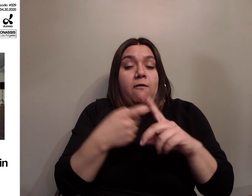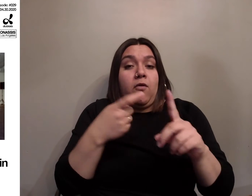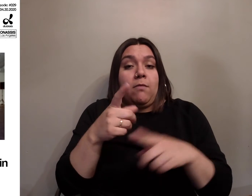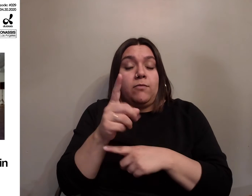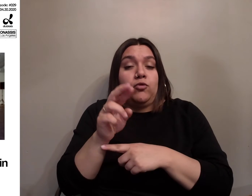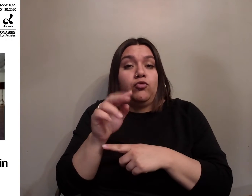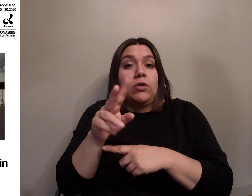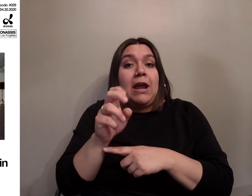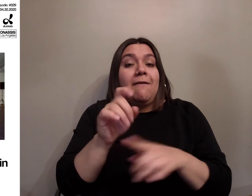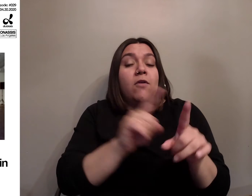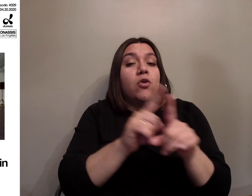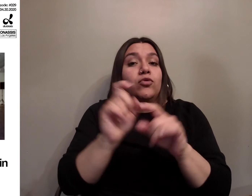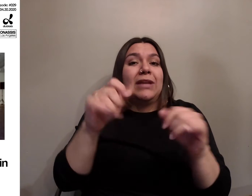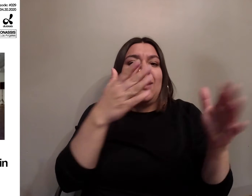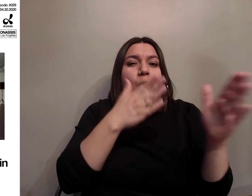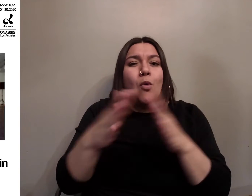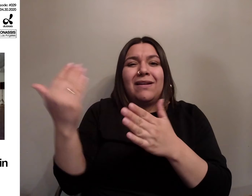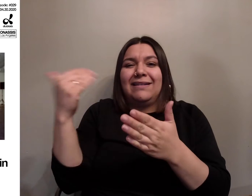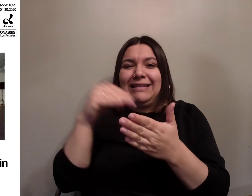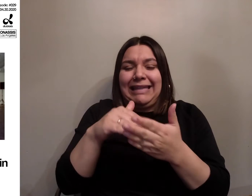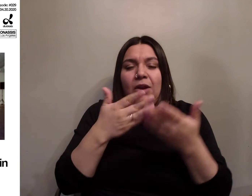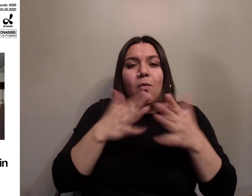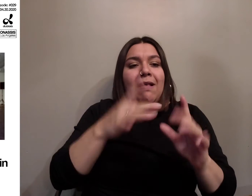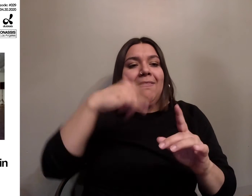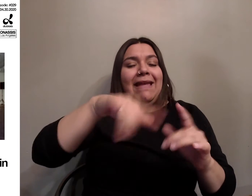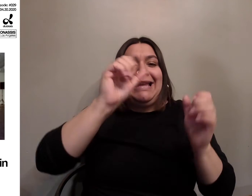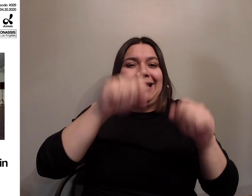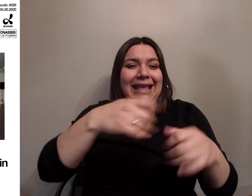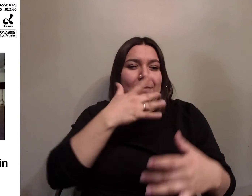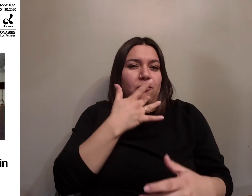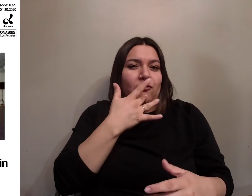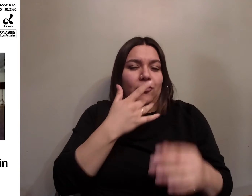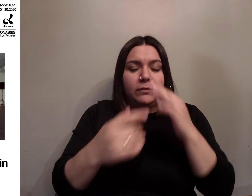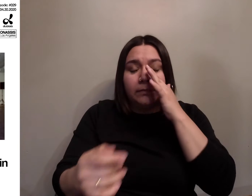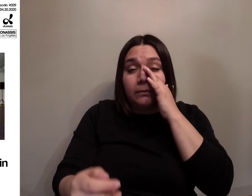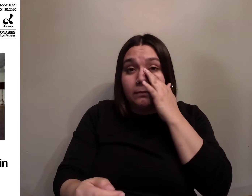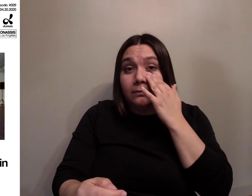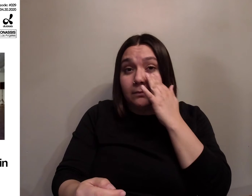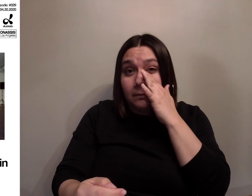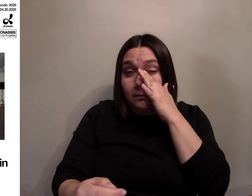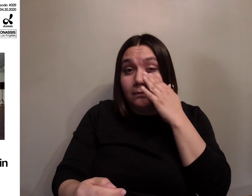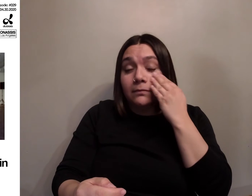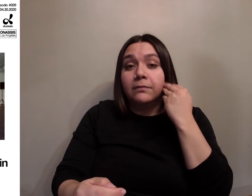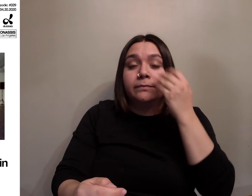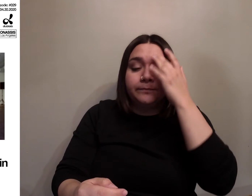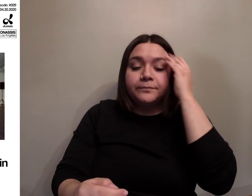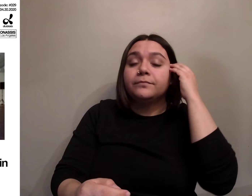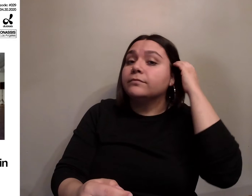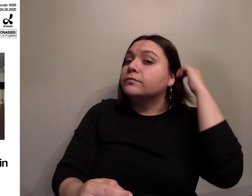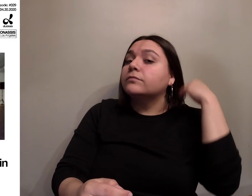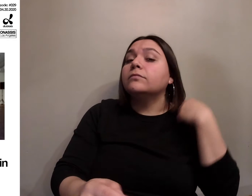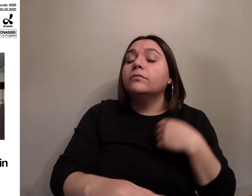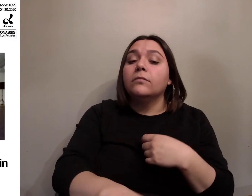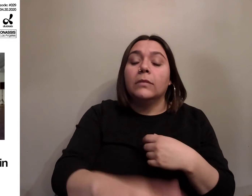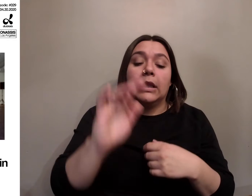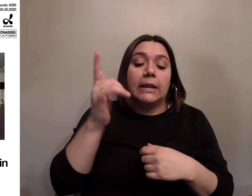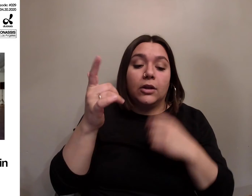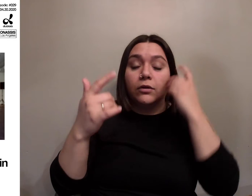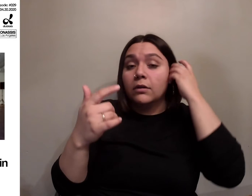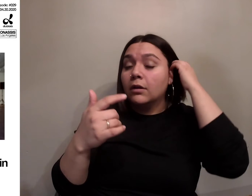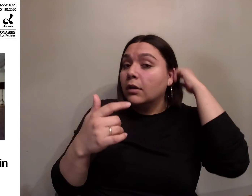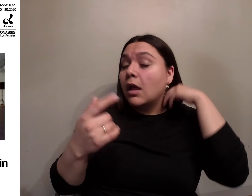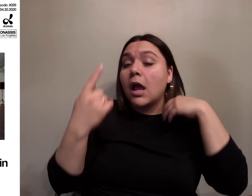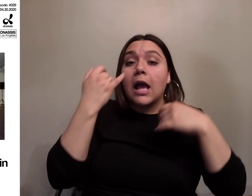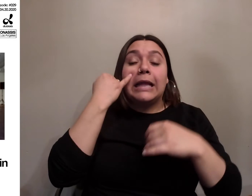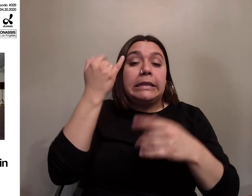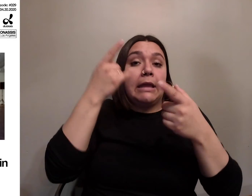would invite different artists, curators, librarians to sort of categorize the archive and